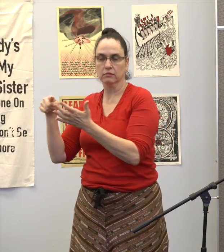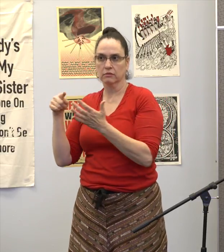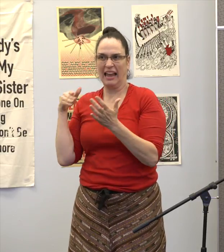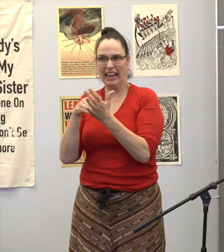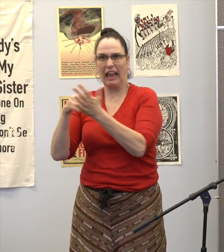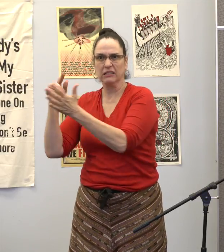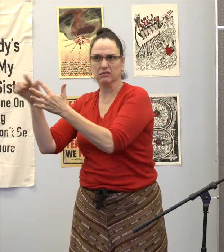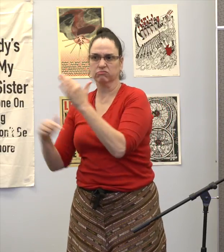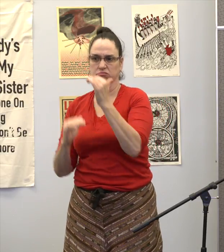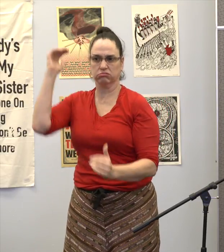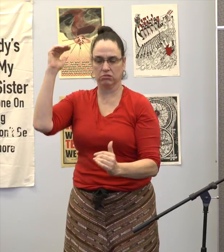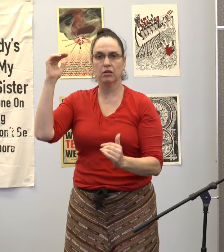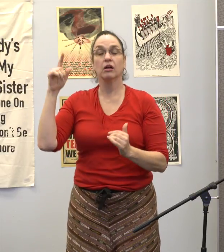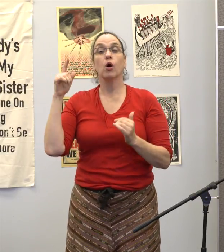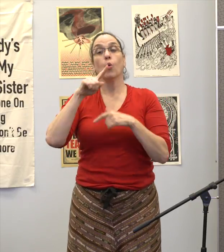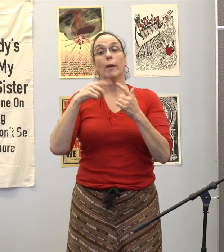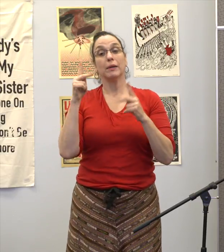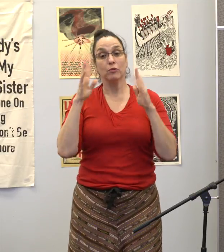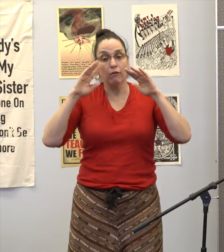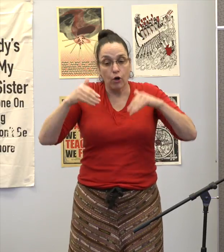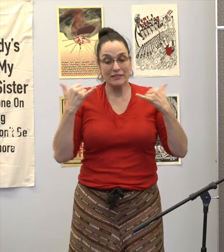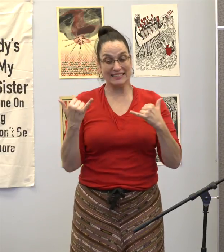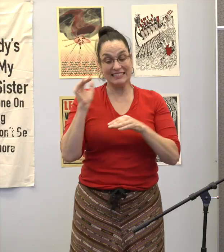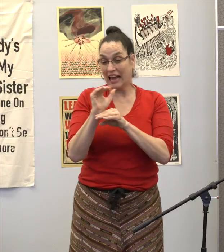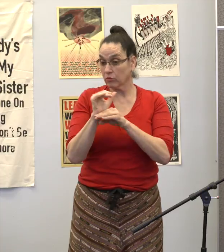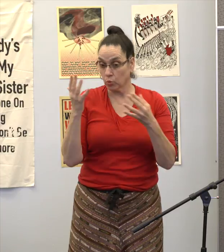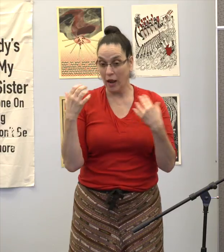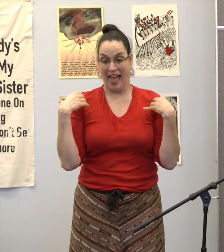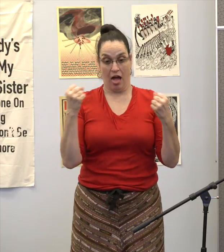and environment, I want to frame this in